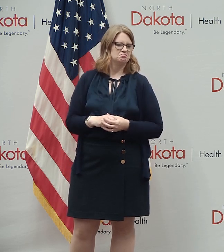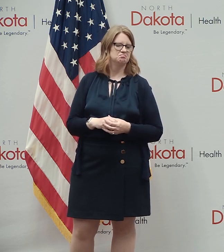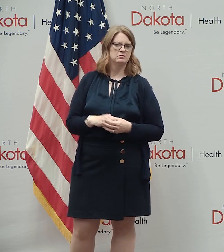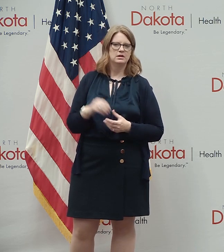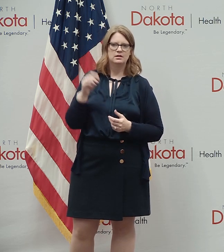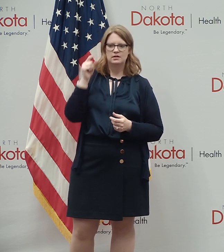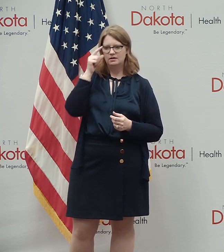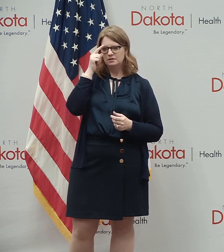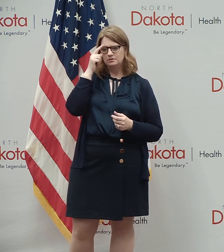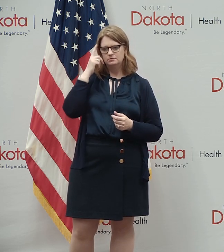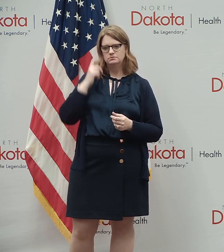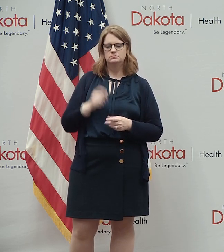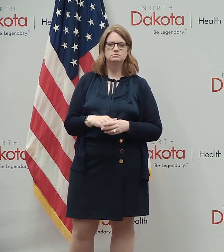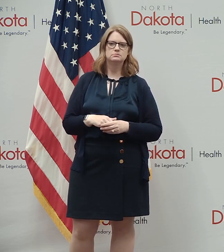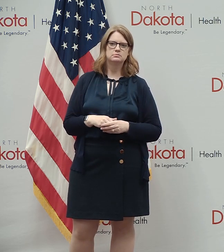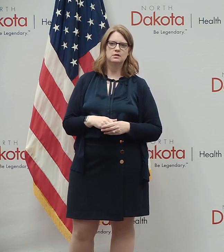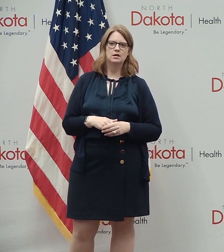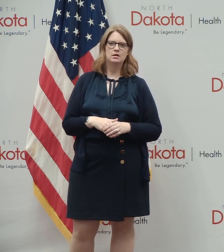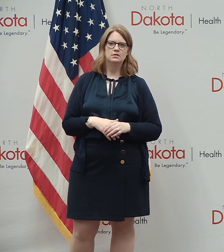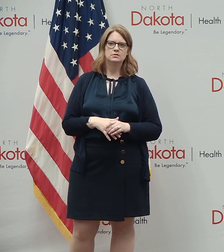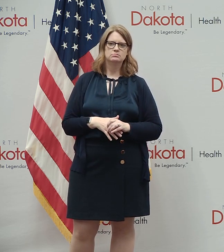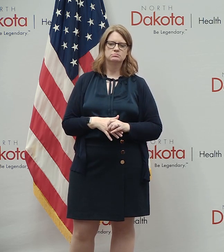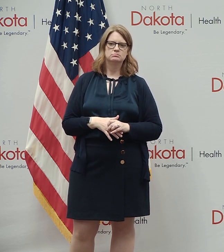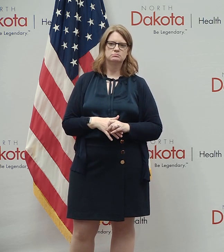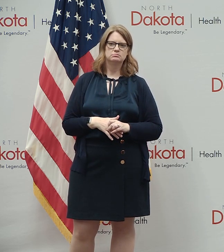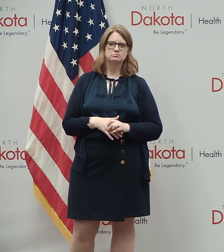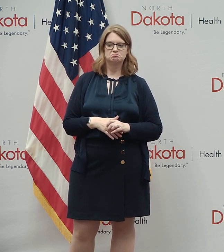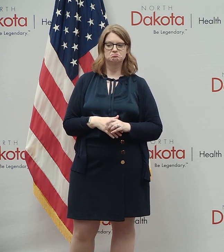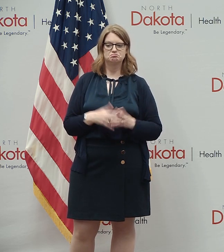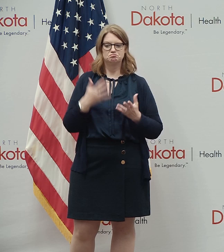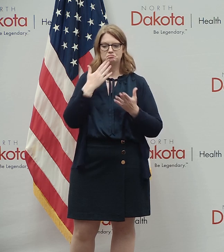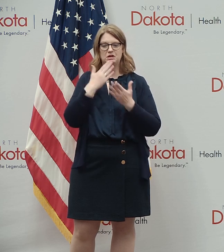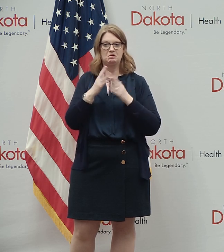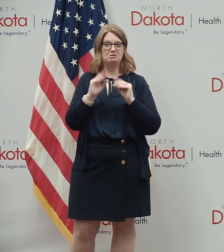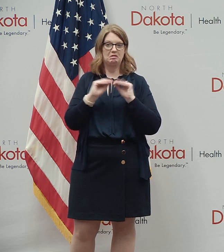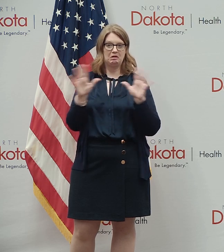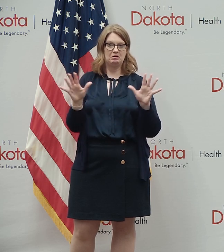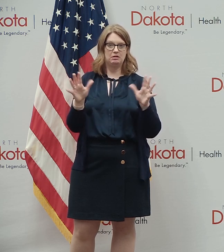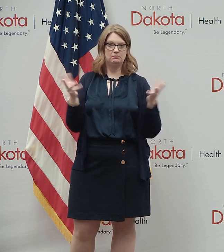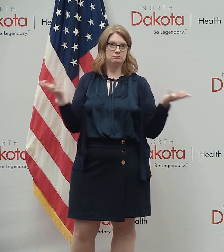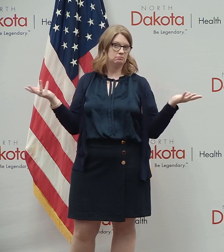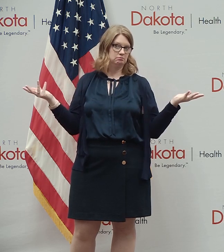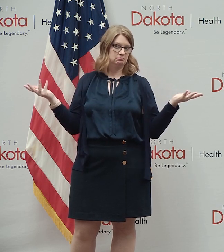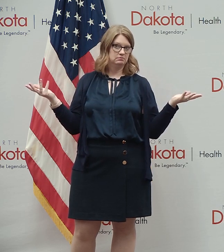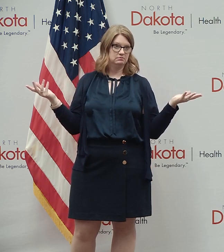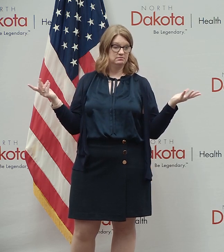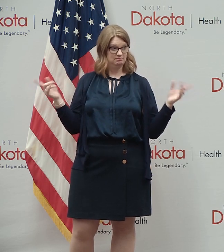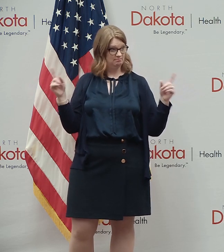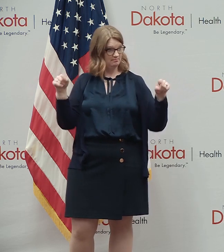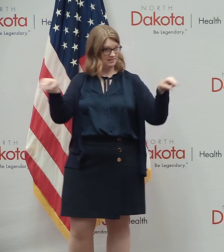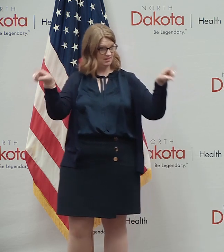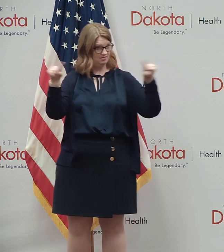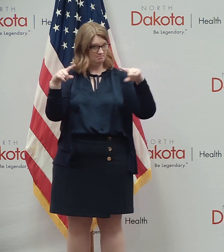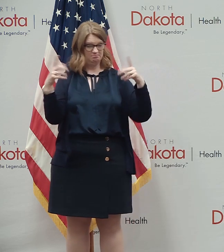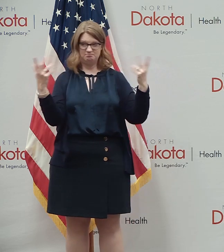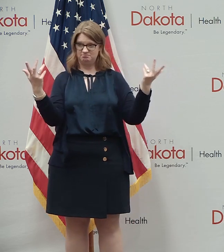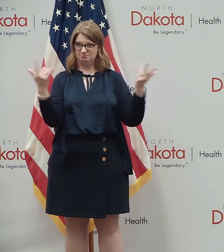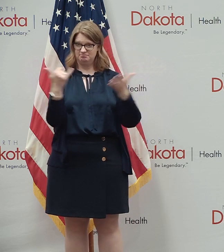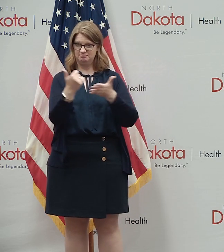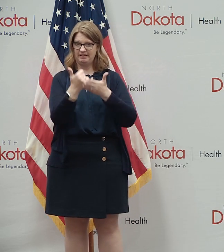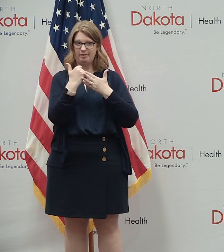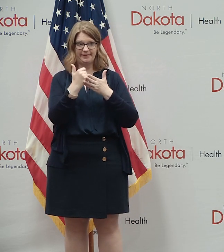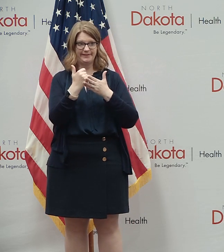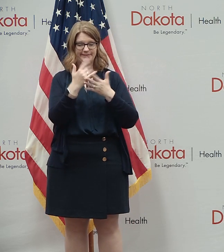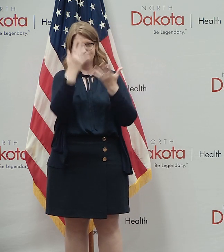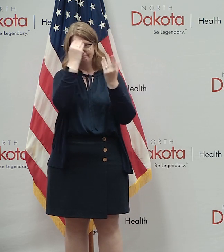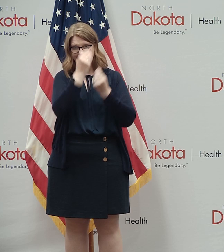that it's got good clarity. We can always do more. You folks have done a great job here of helping us get the